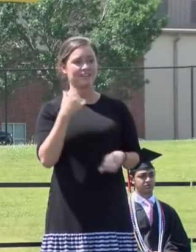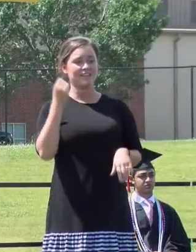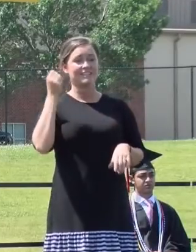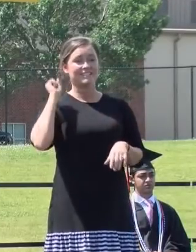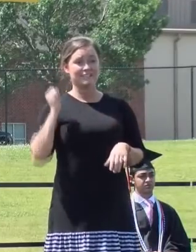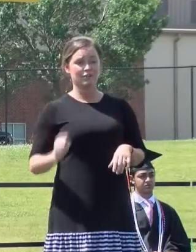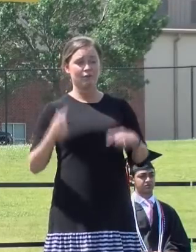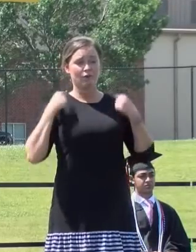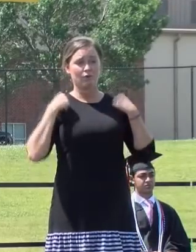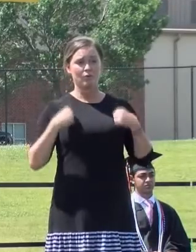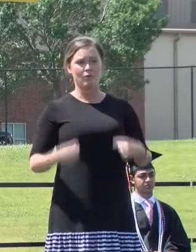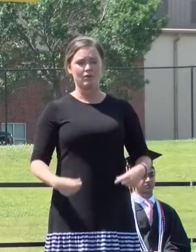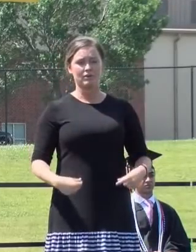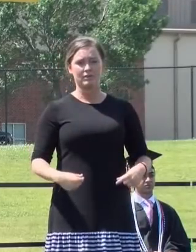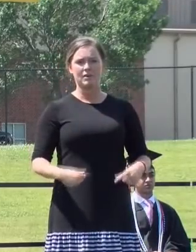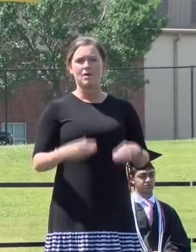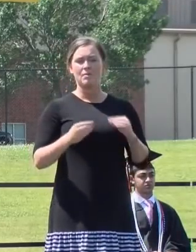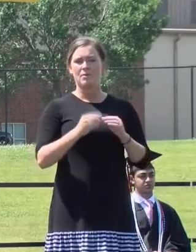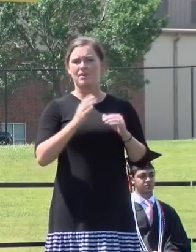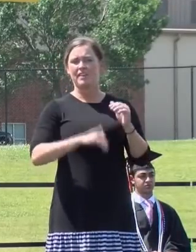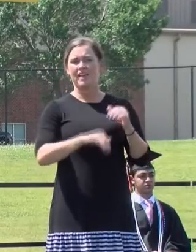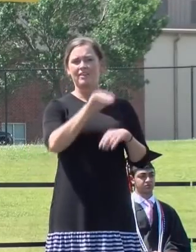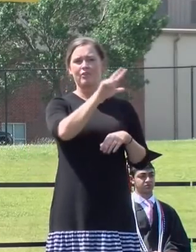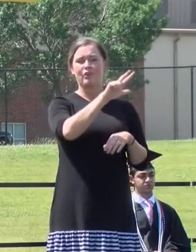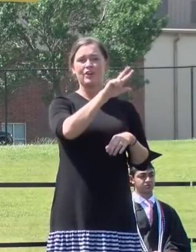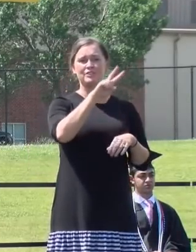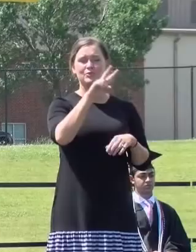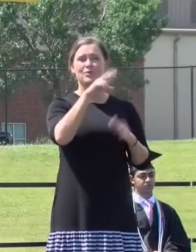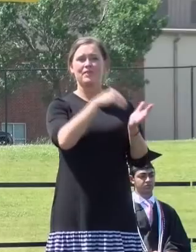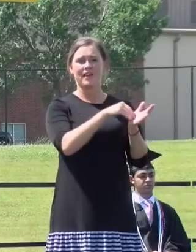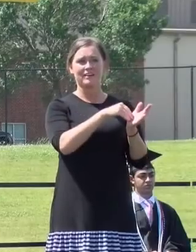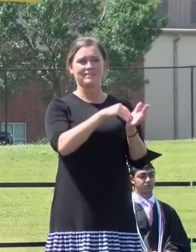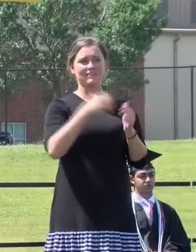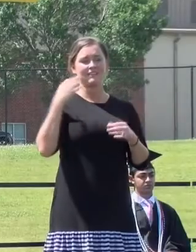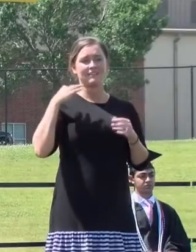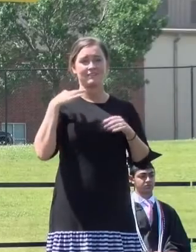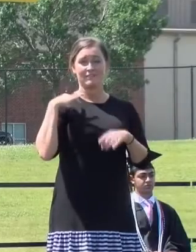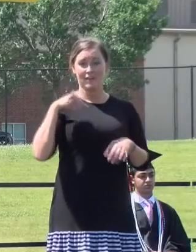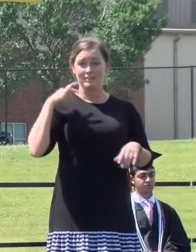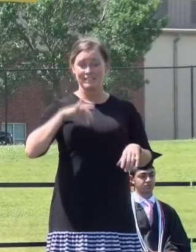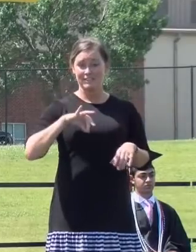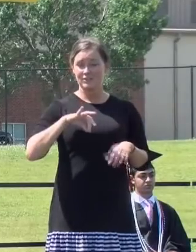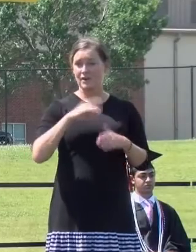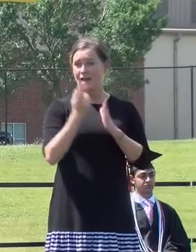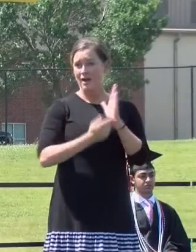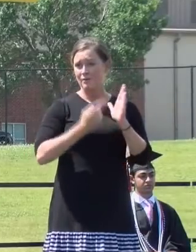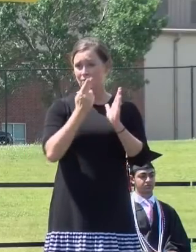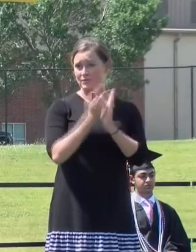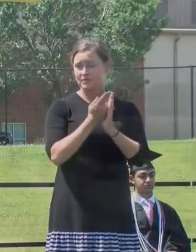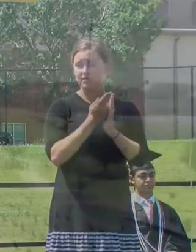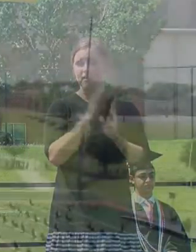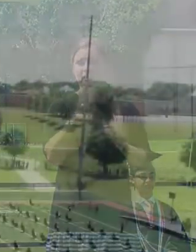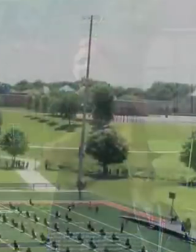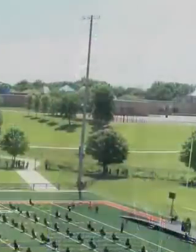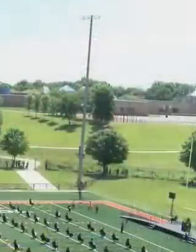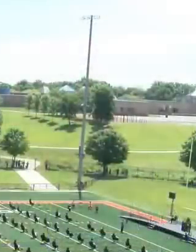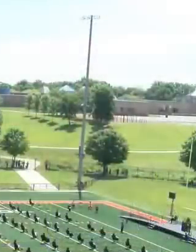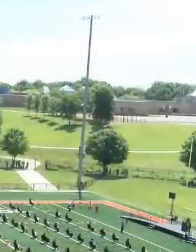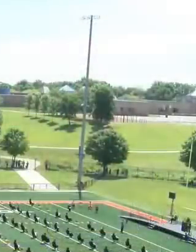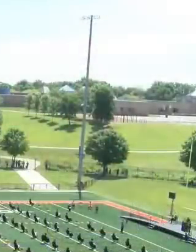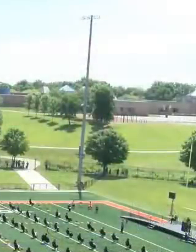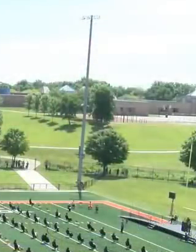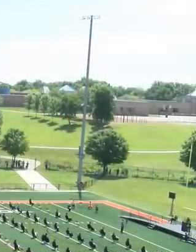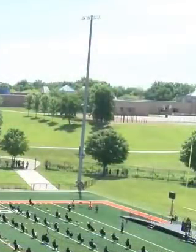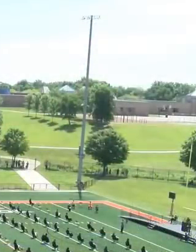Cord, totaling over 32,000 volunteer hours. The Silver Cord symbolizes